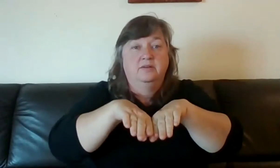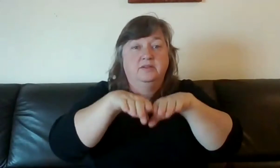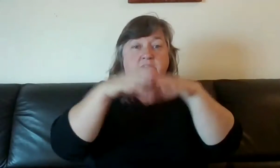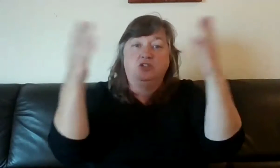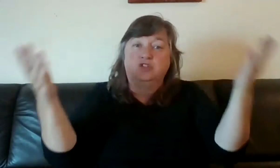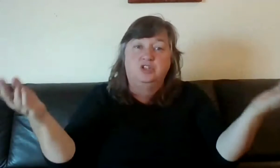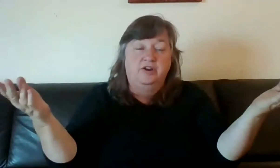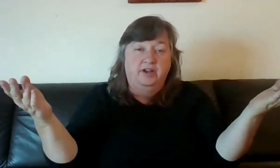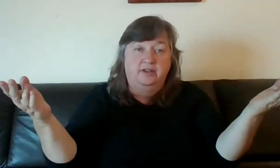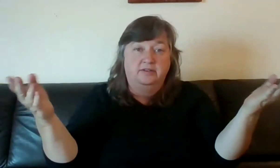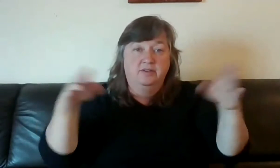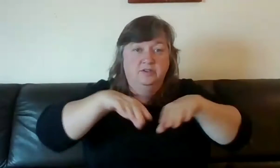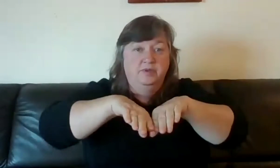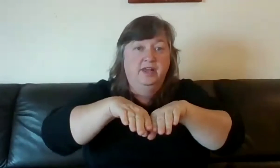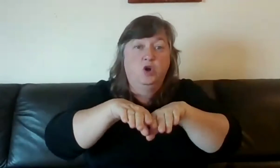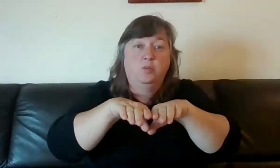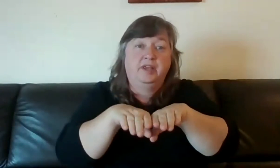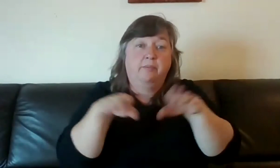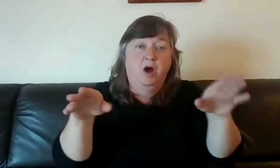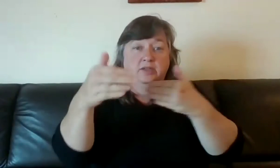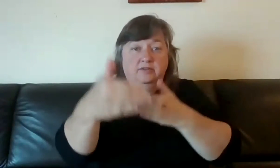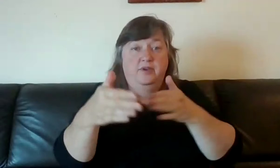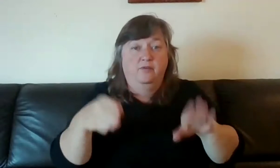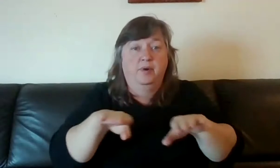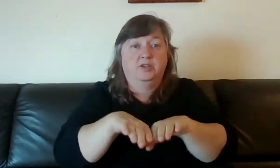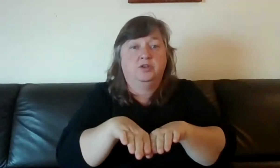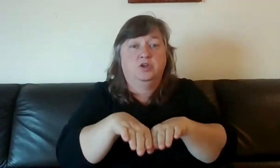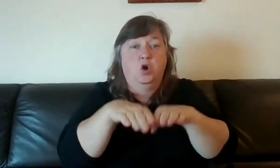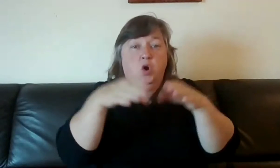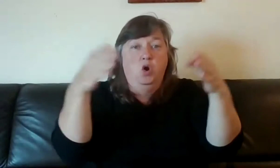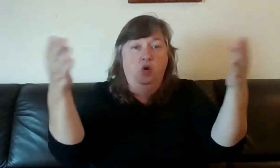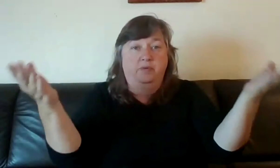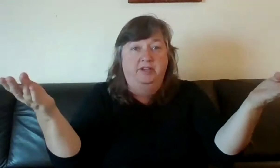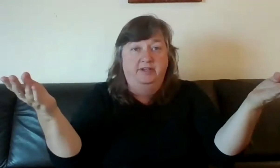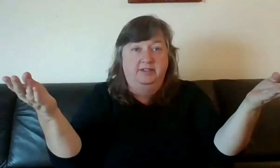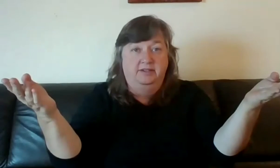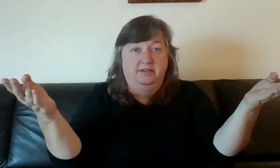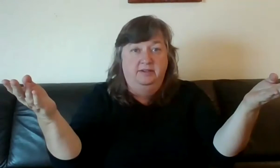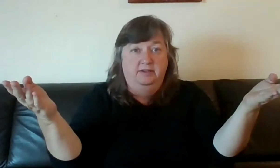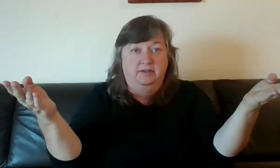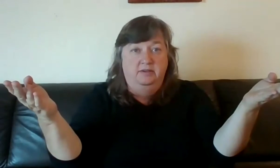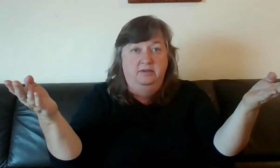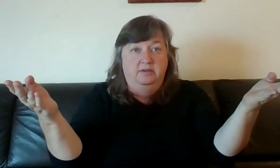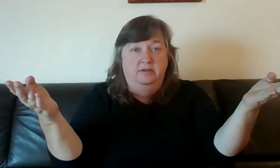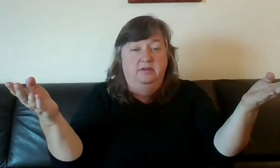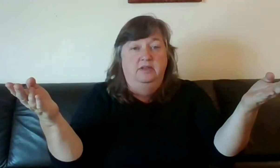This is just generic. So this would be like opening a box. If you have a box, you're going to open it. If